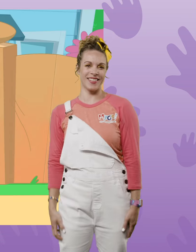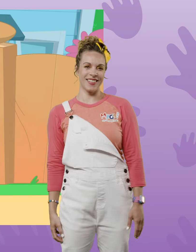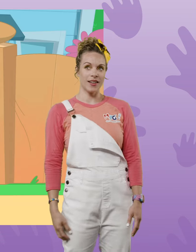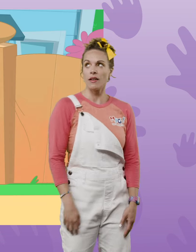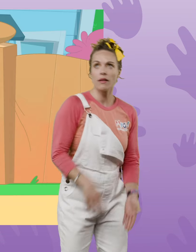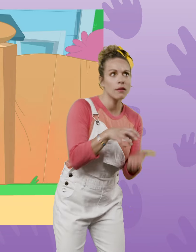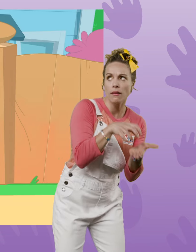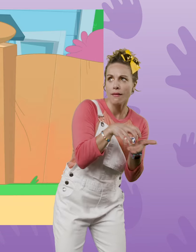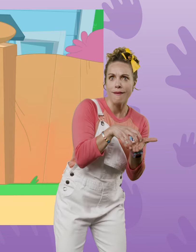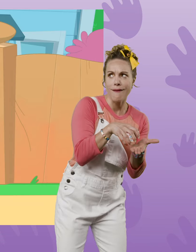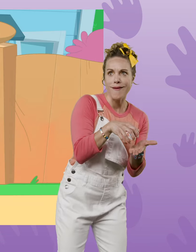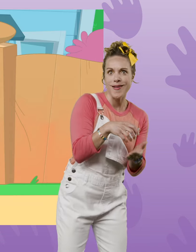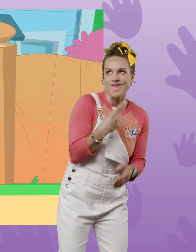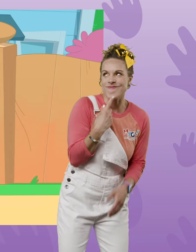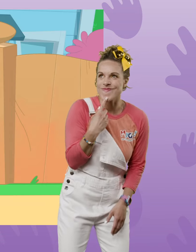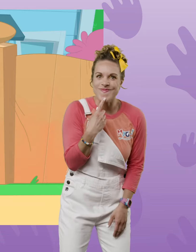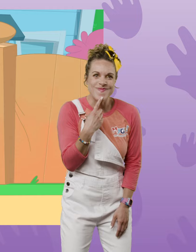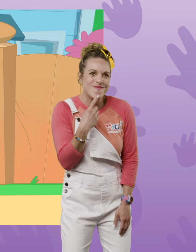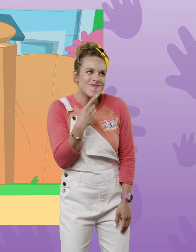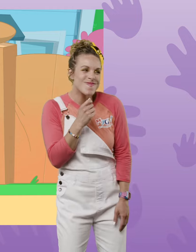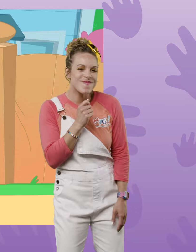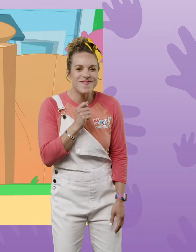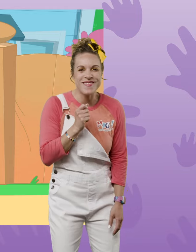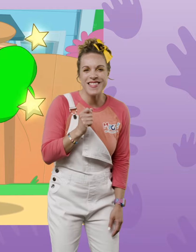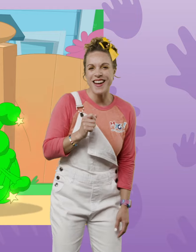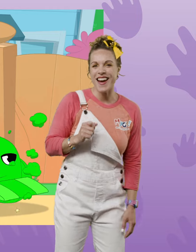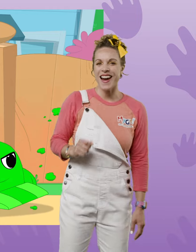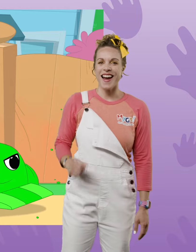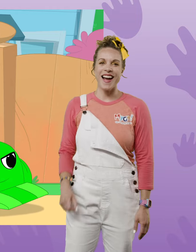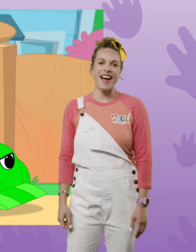cake. Cake?